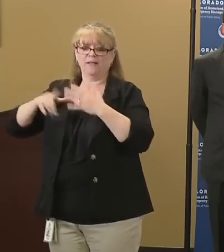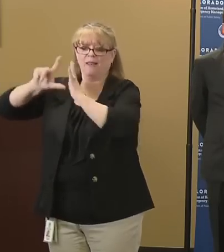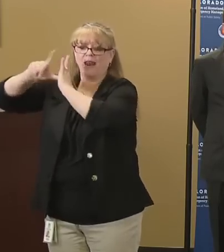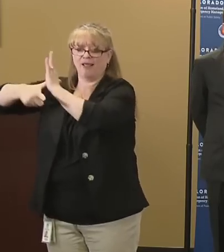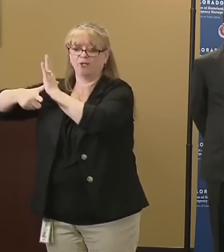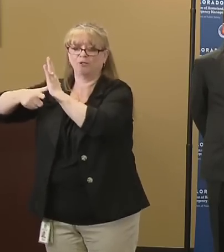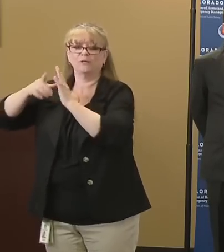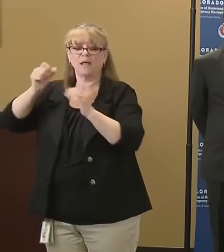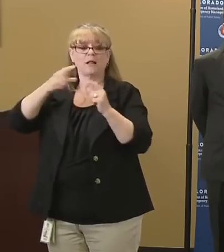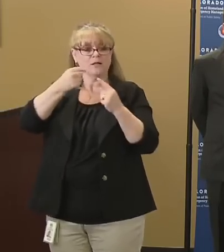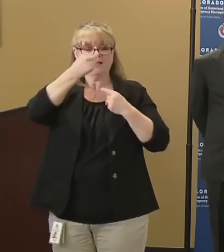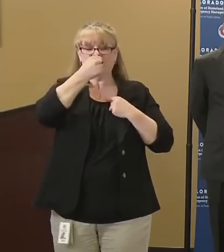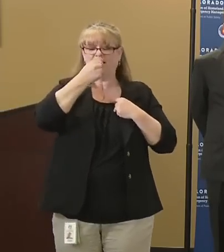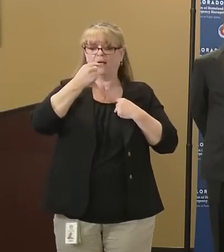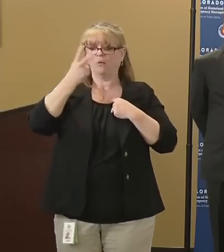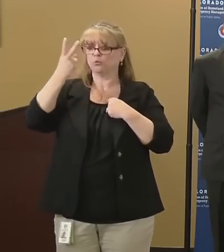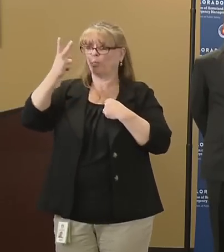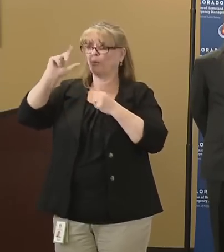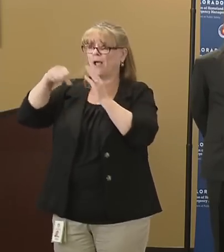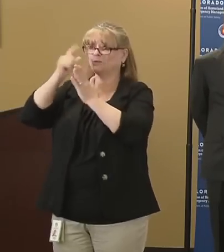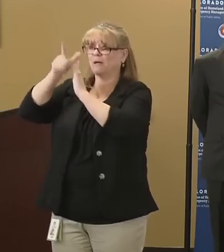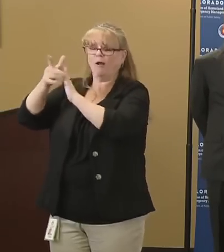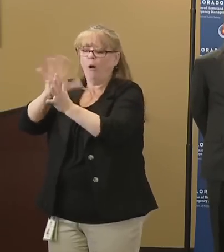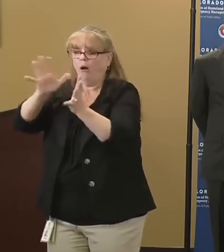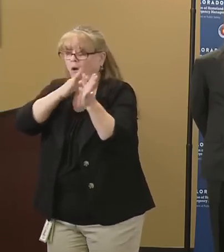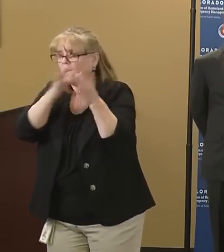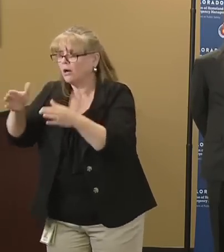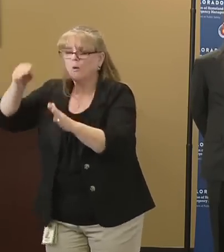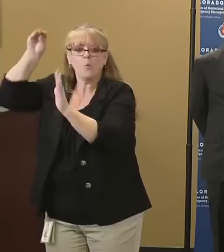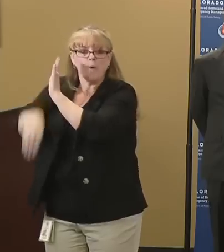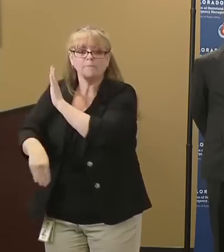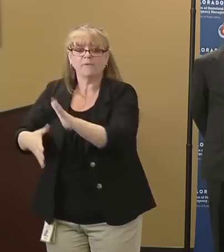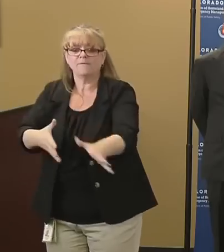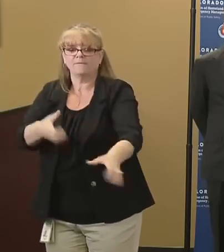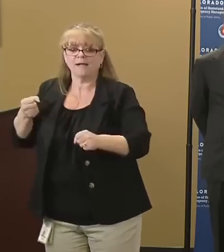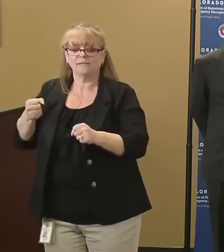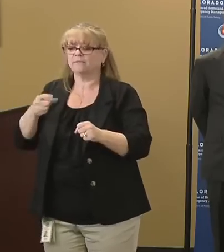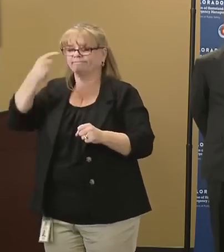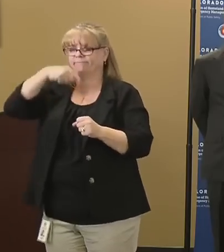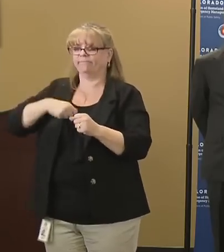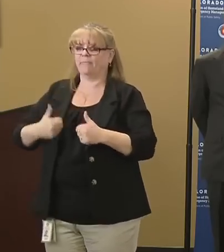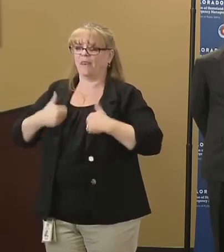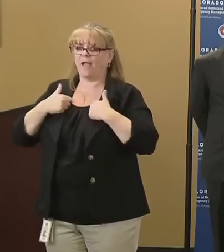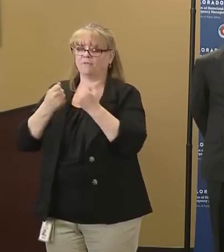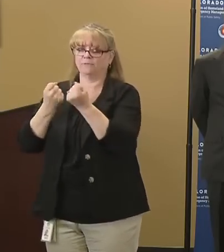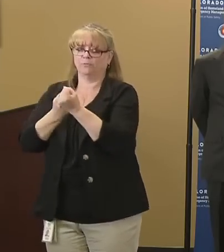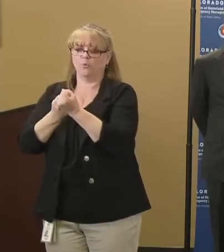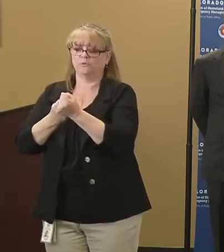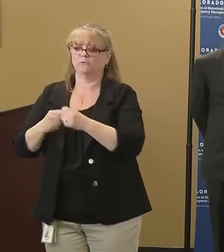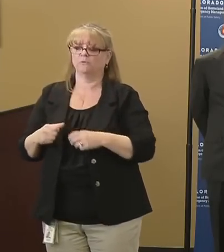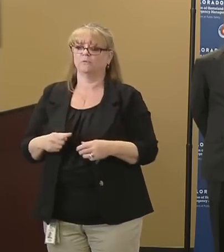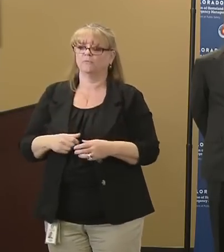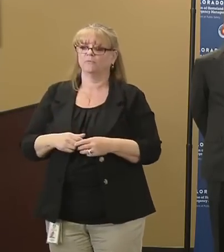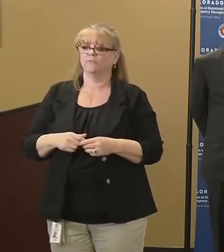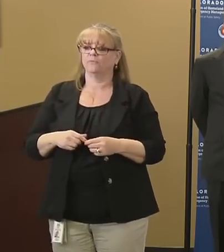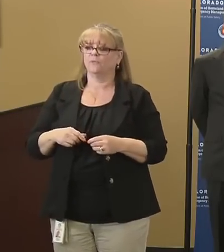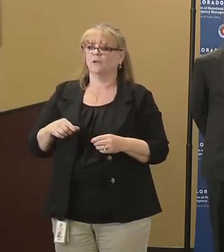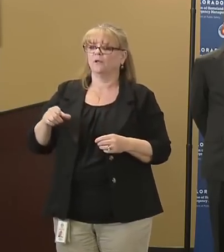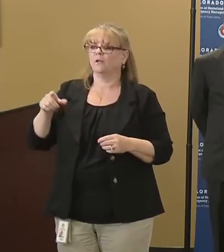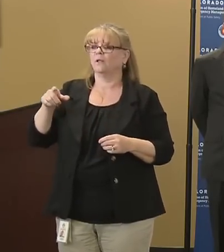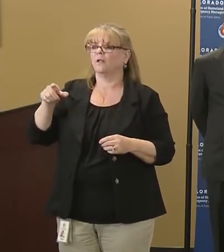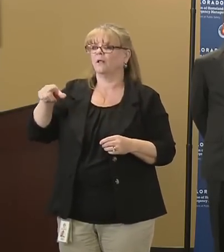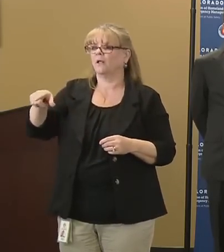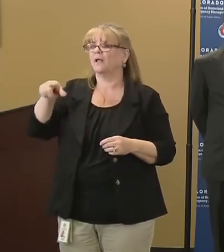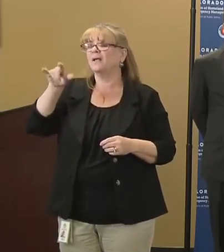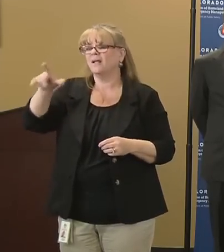COVID patients that we are now treating are at the beginning of a very long road to recovery. In general, those